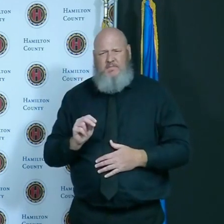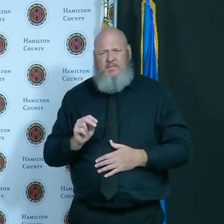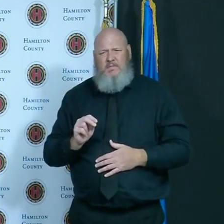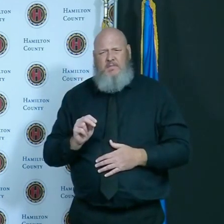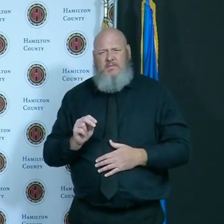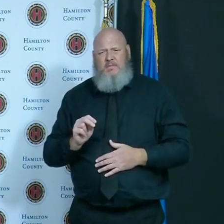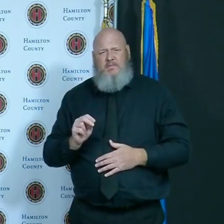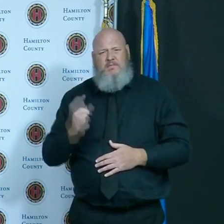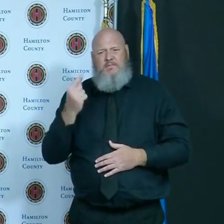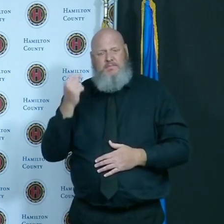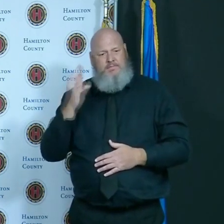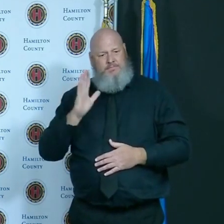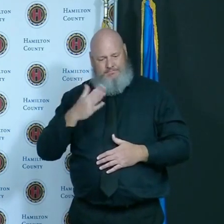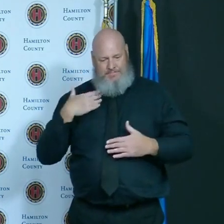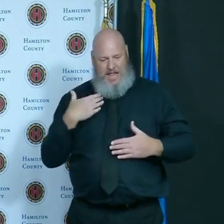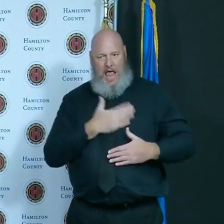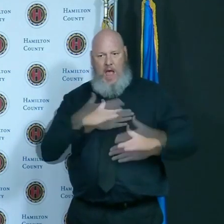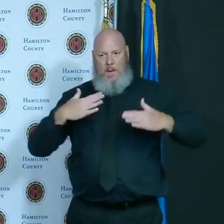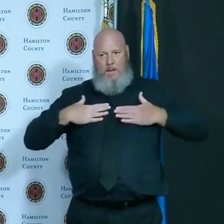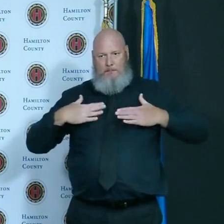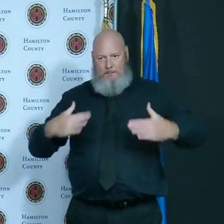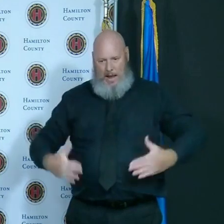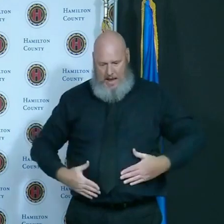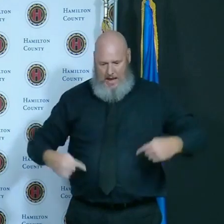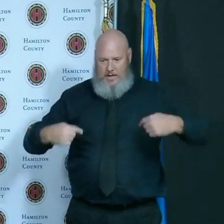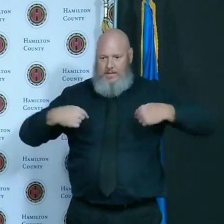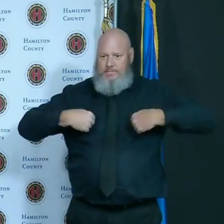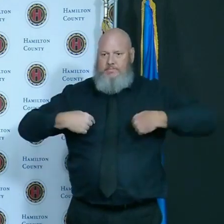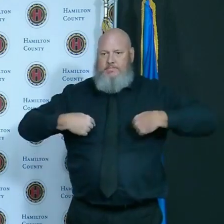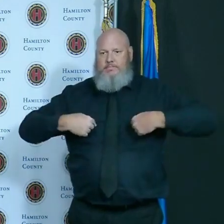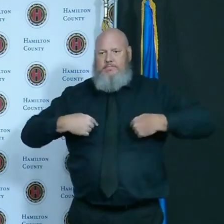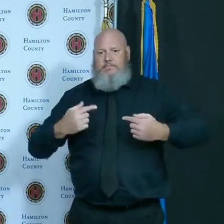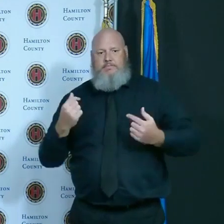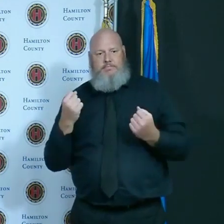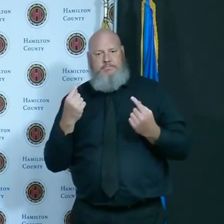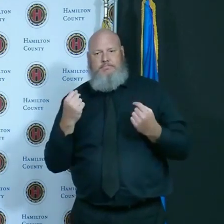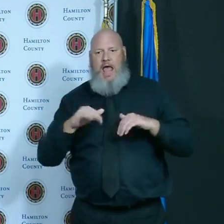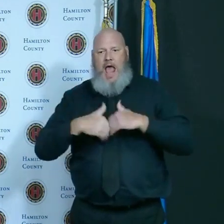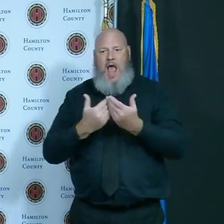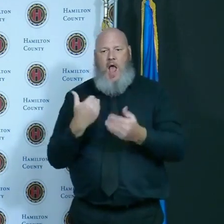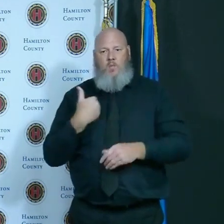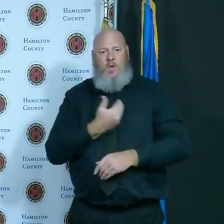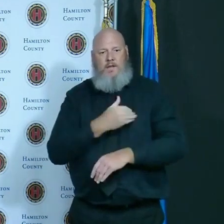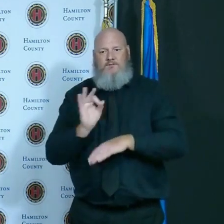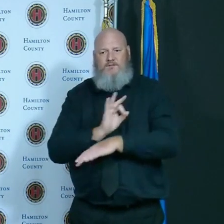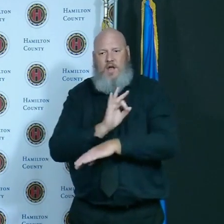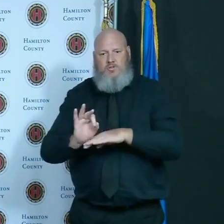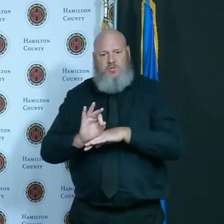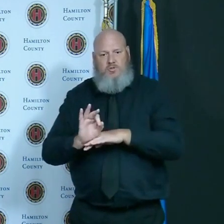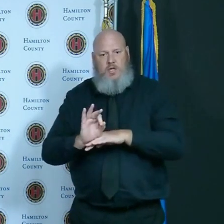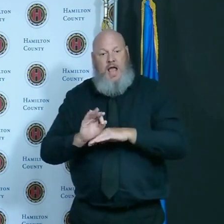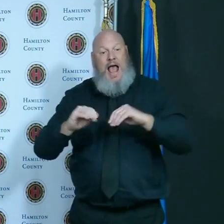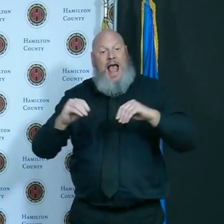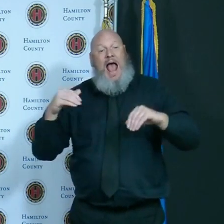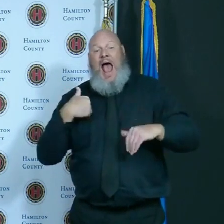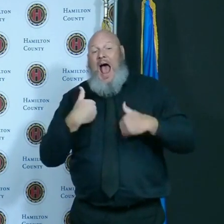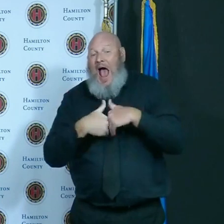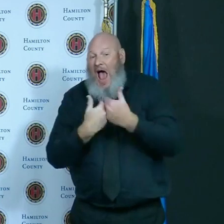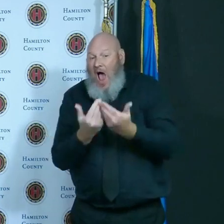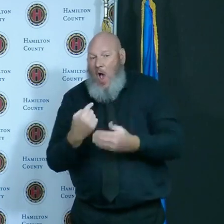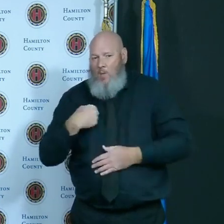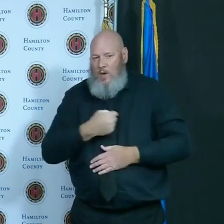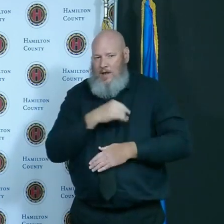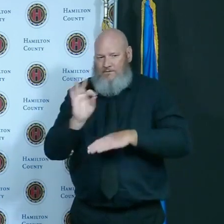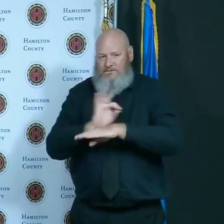justice deficit that is exacerbated when wealth,